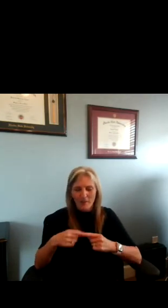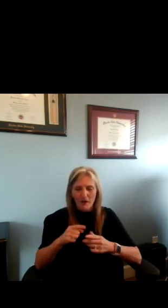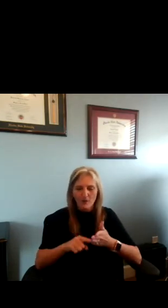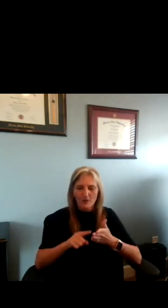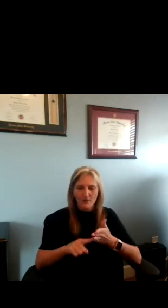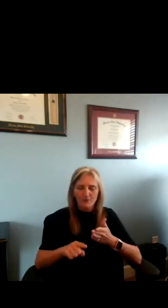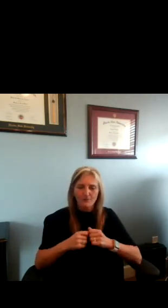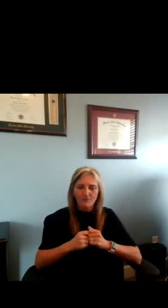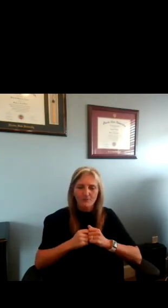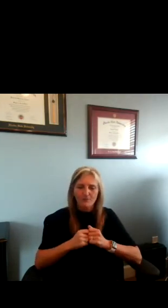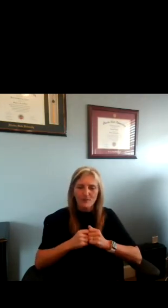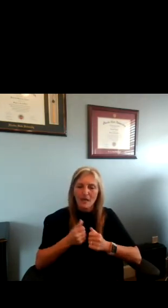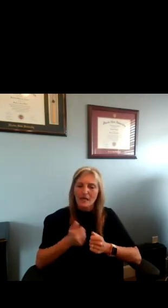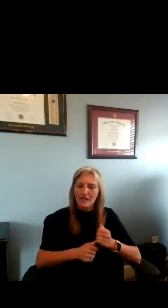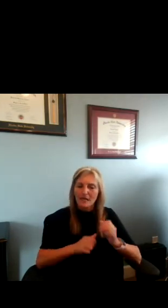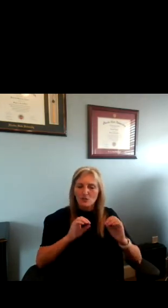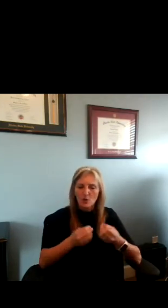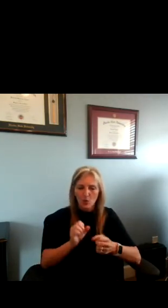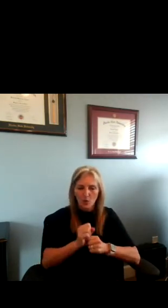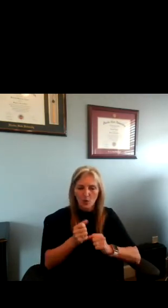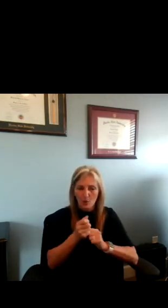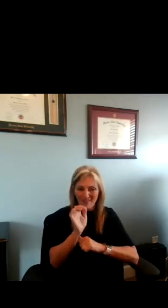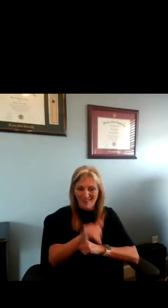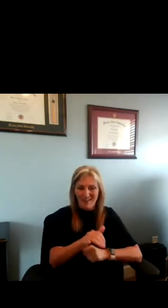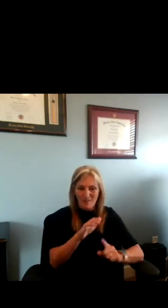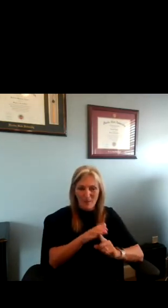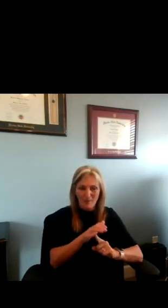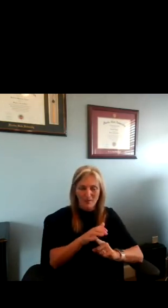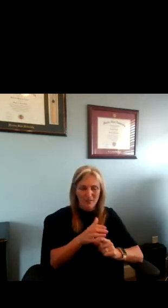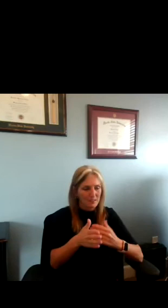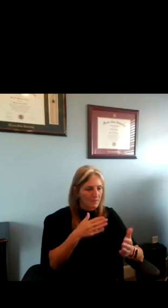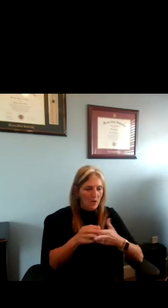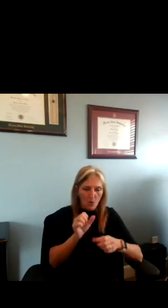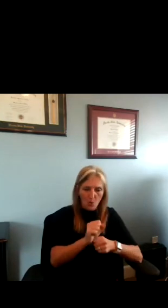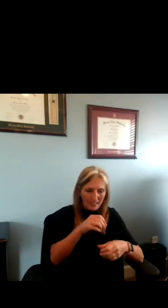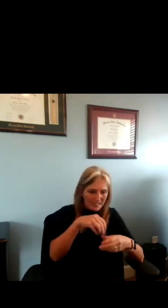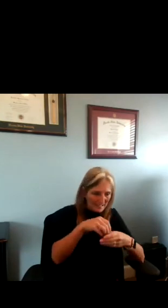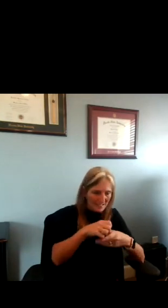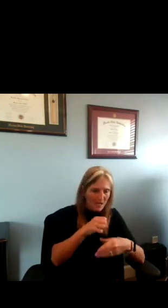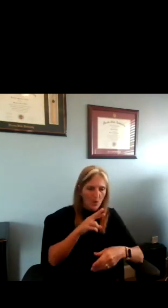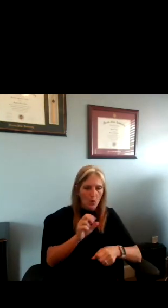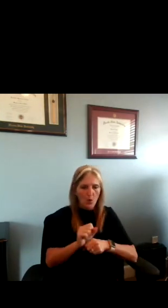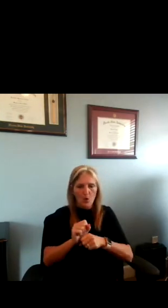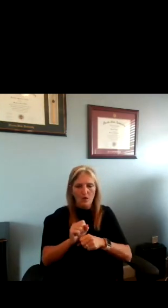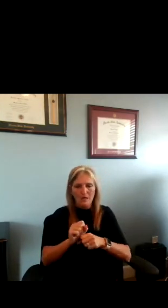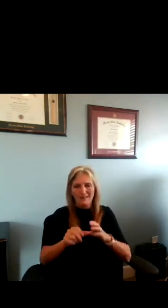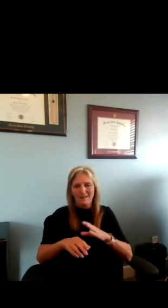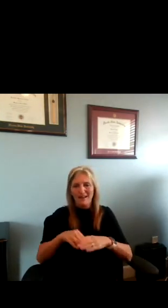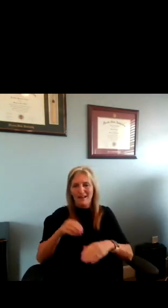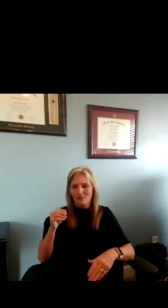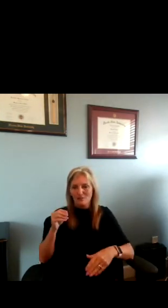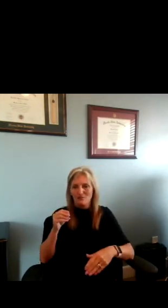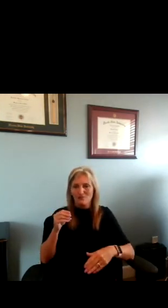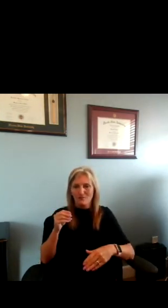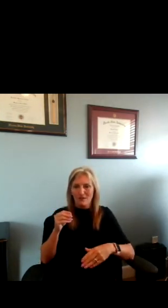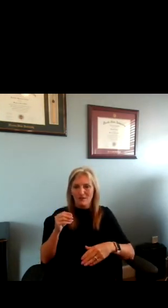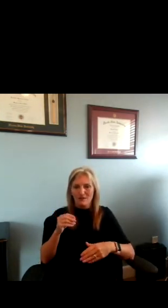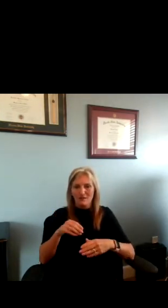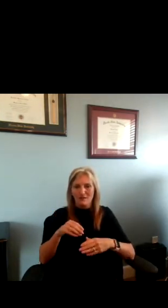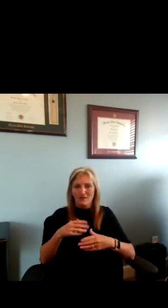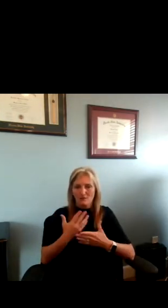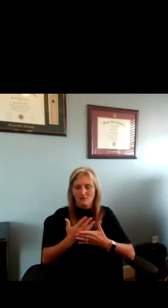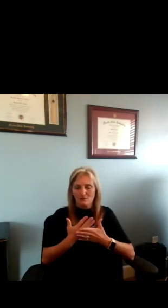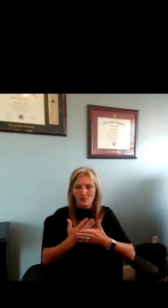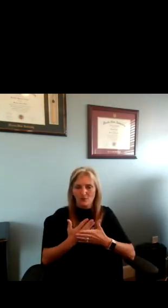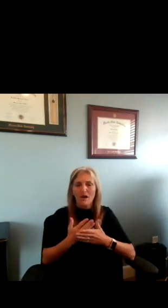Every organization working with this population, whether working on the inside or working upon release, can have